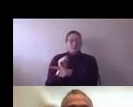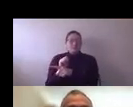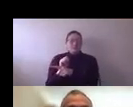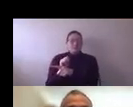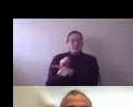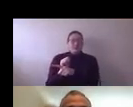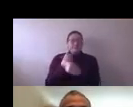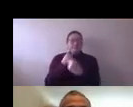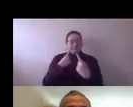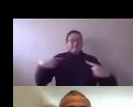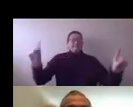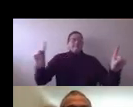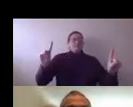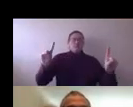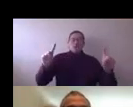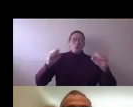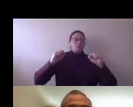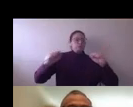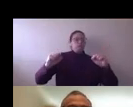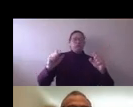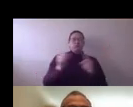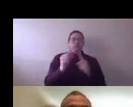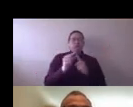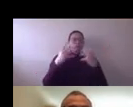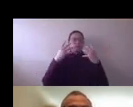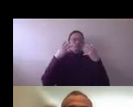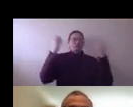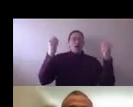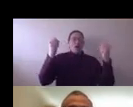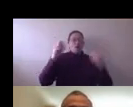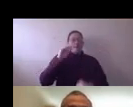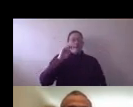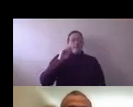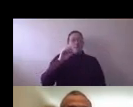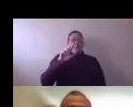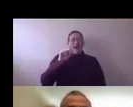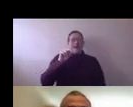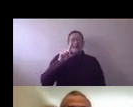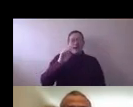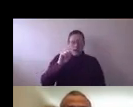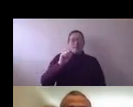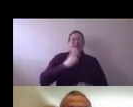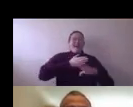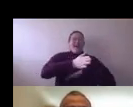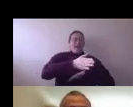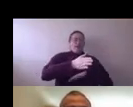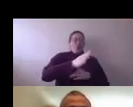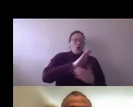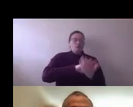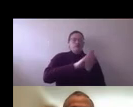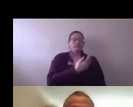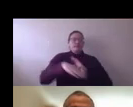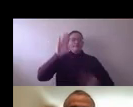issue a very strongly worded presidential memorandum, I think right after his inauguration in January